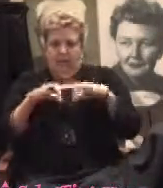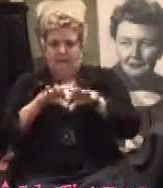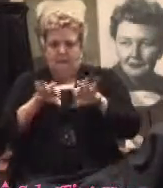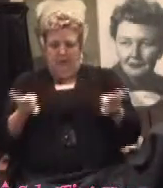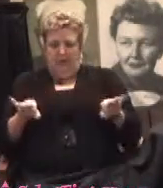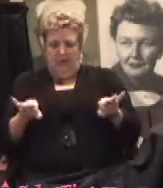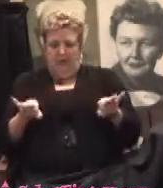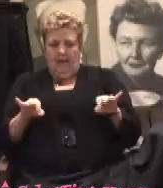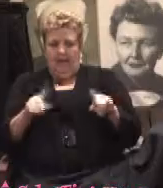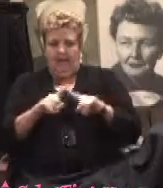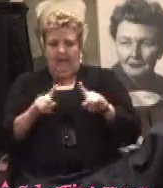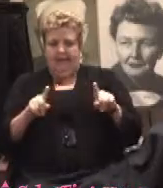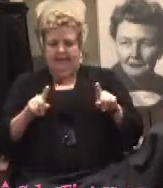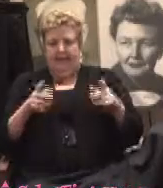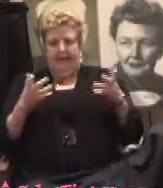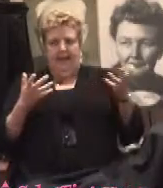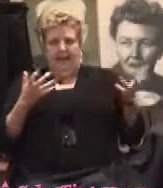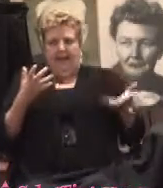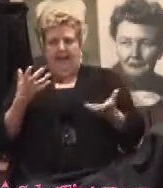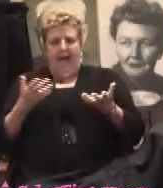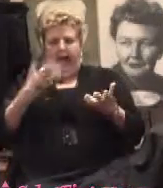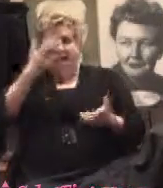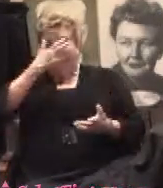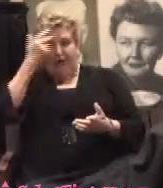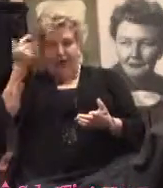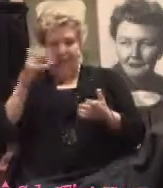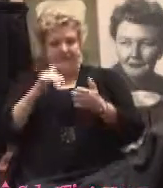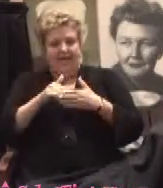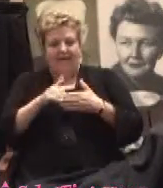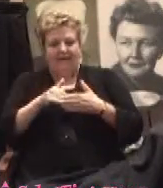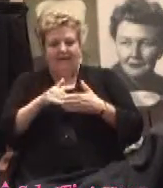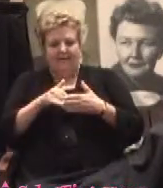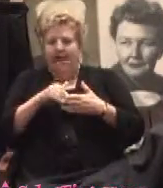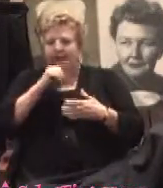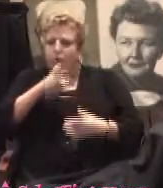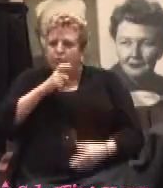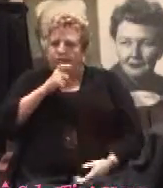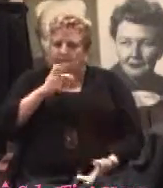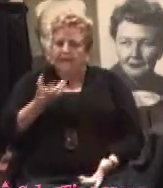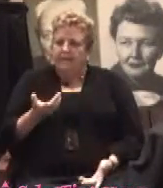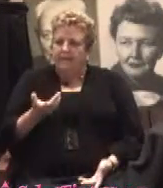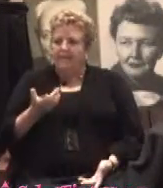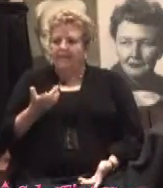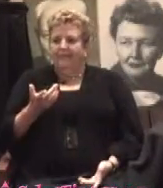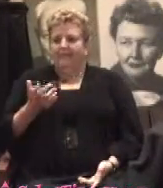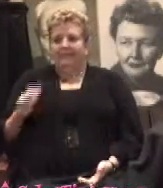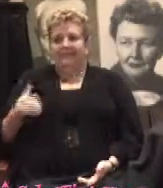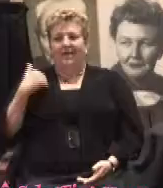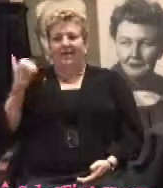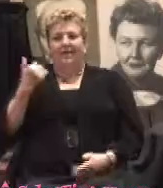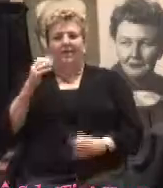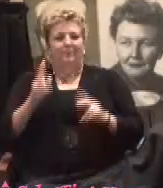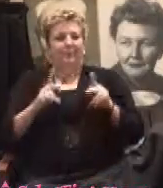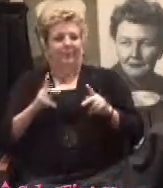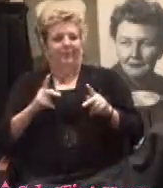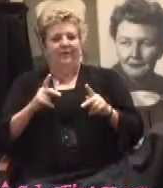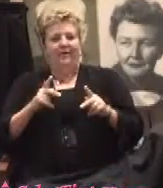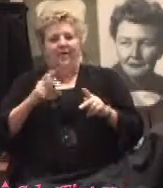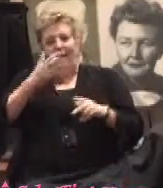but I forgot on my way to Chico State that I didn't drink. You know, there's a lot of younger people in here. I forgot I didn't do acid and smoke pot and